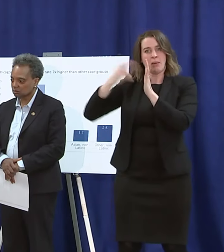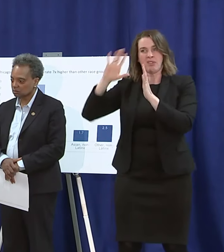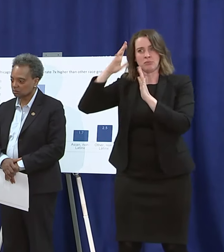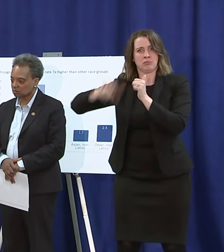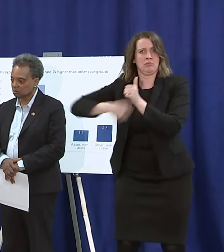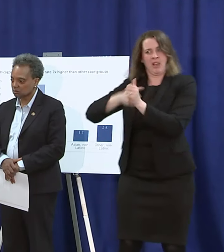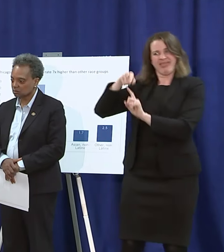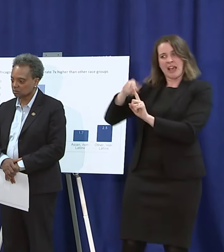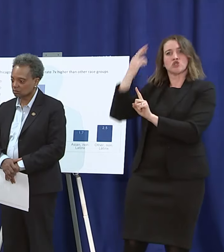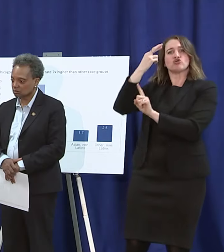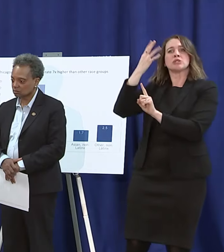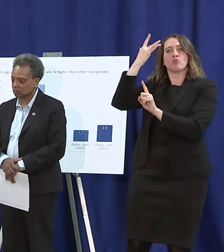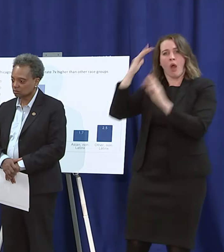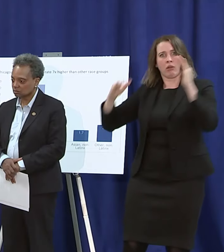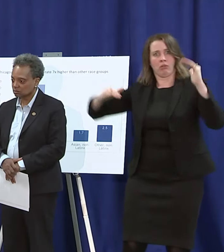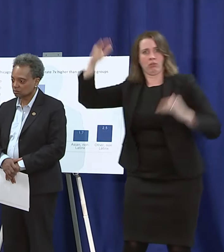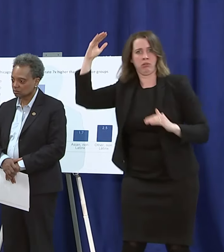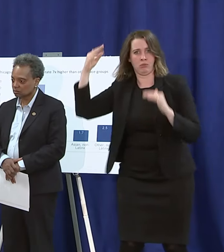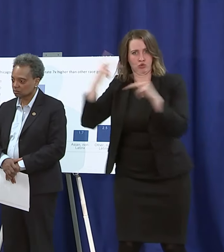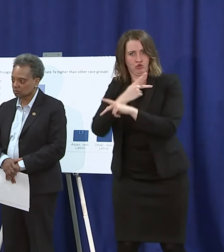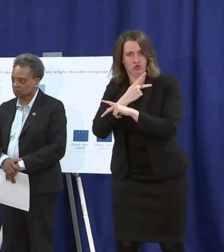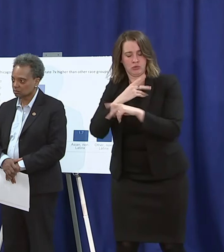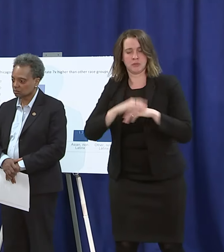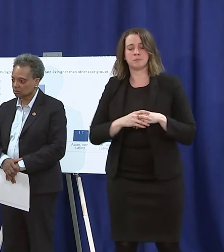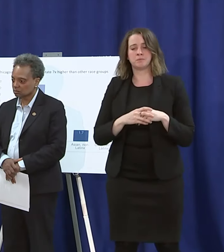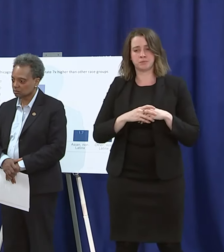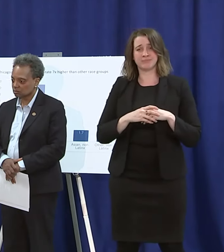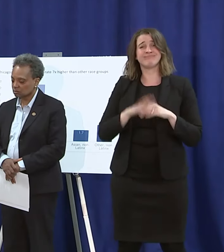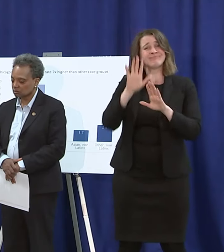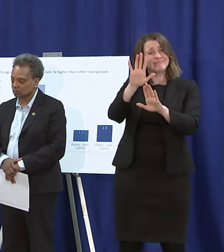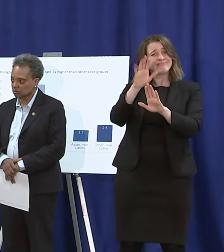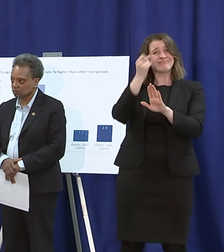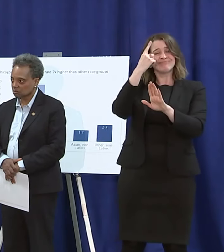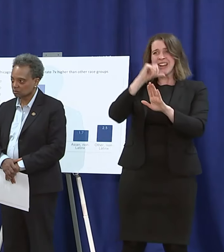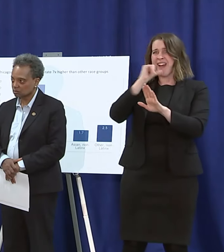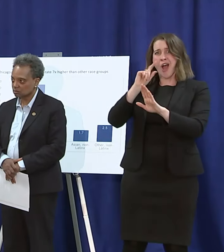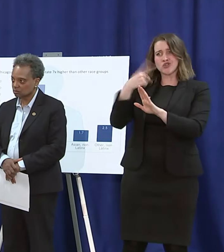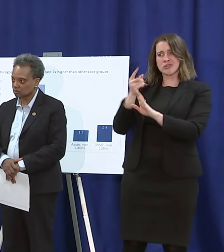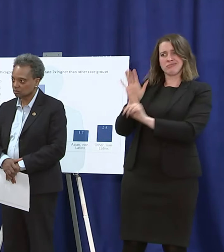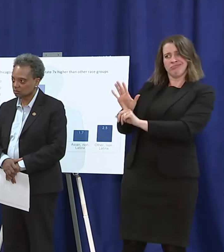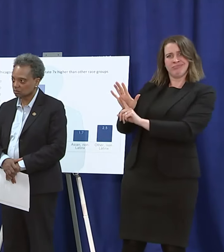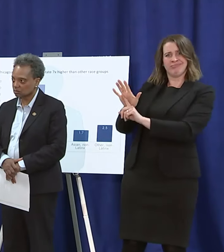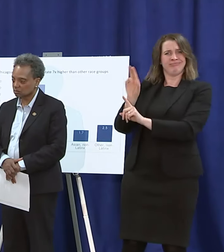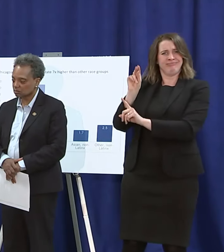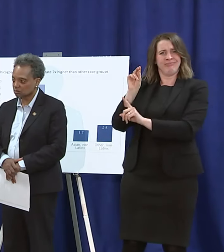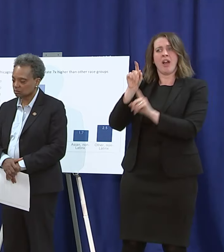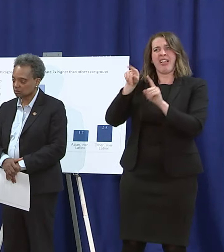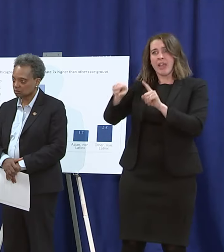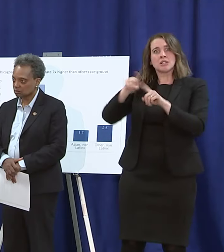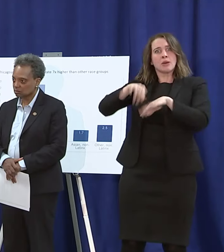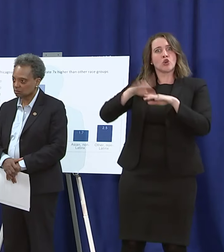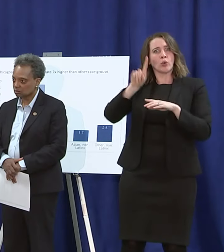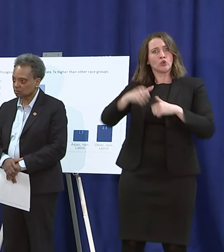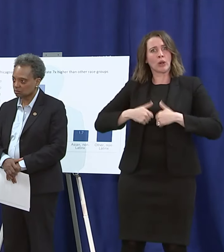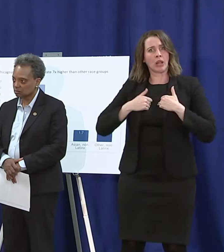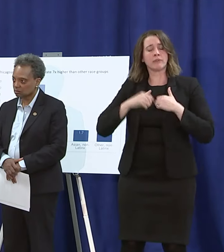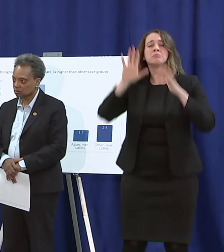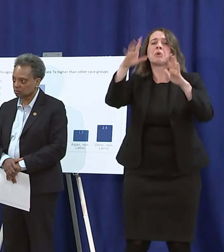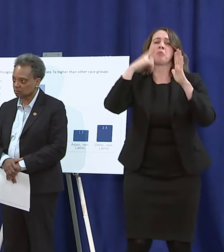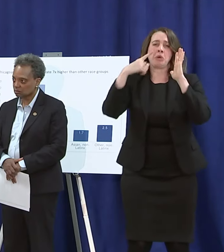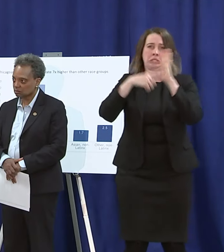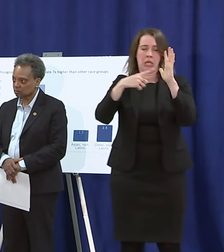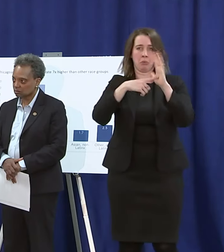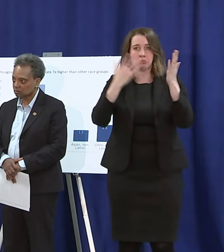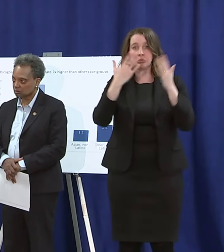inequities. But these inequities also reflect the conditions in which people live. Let's take diabetes. Even if we had a perfect